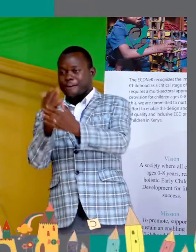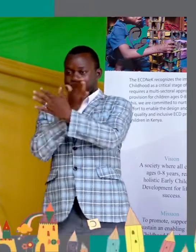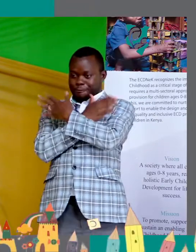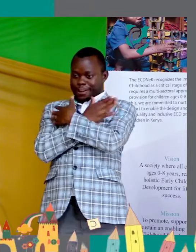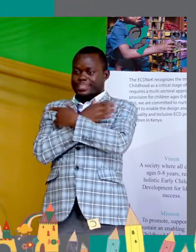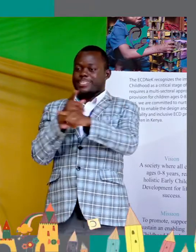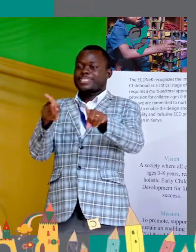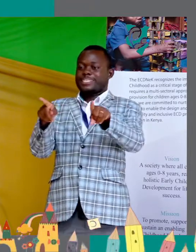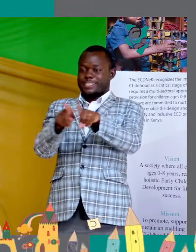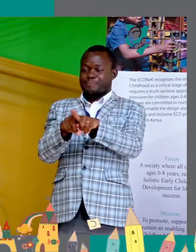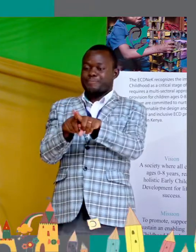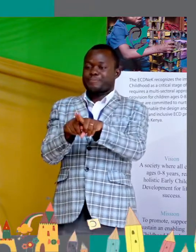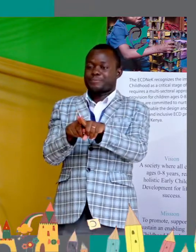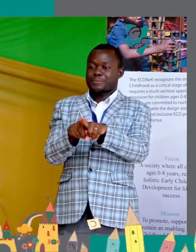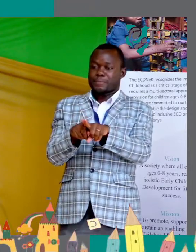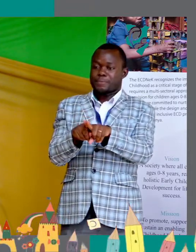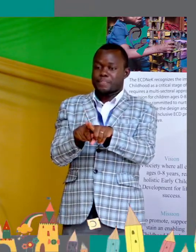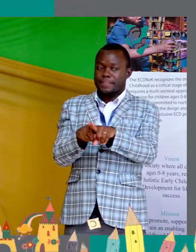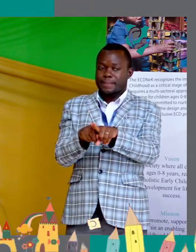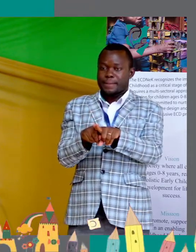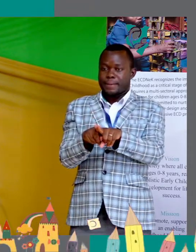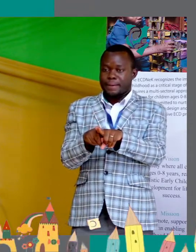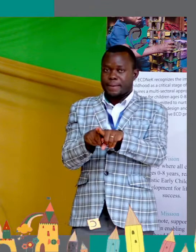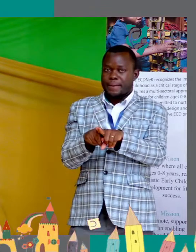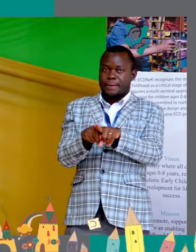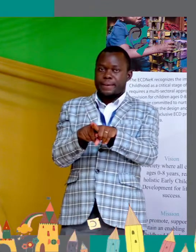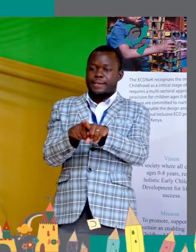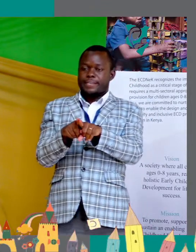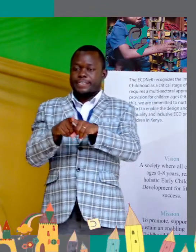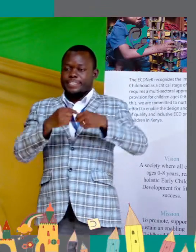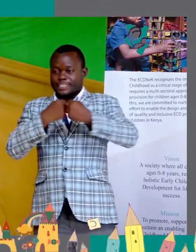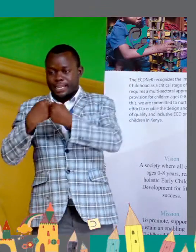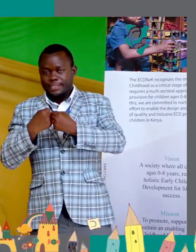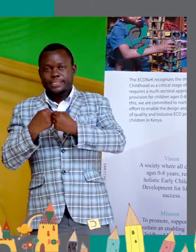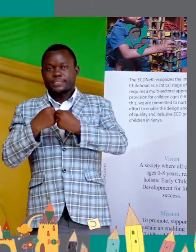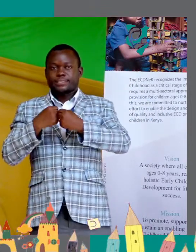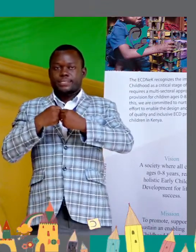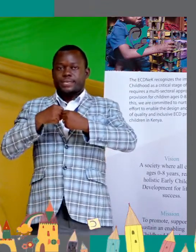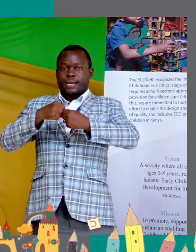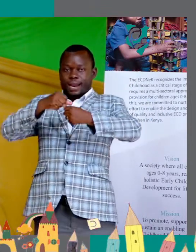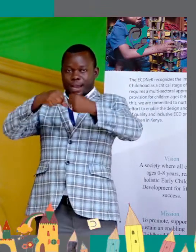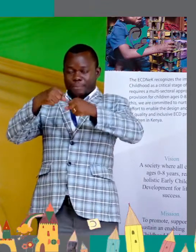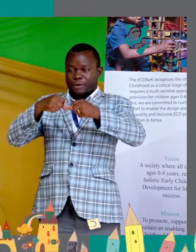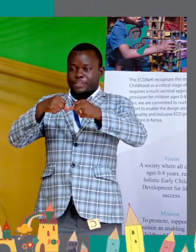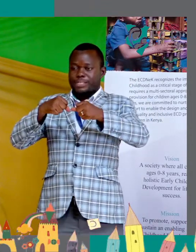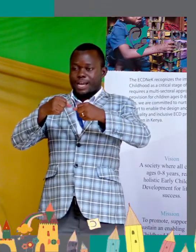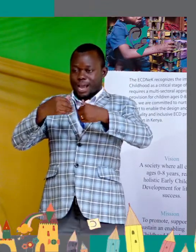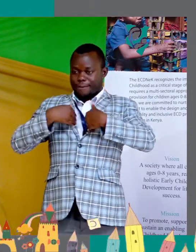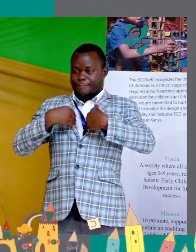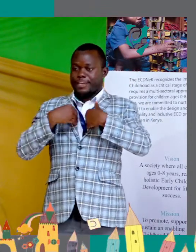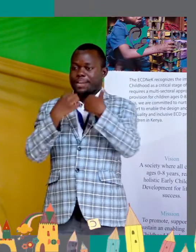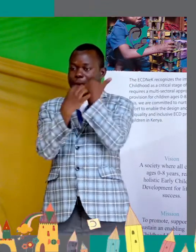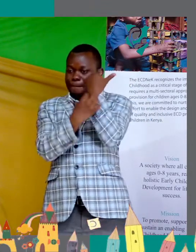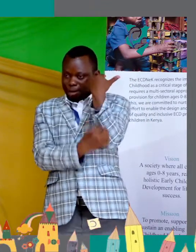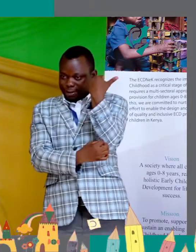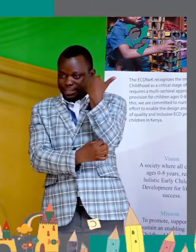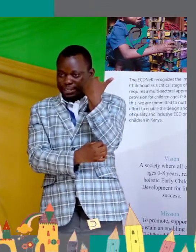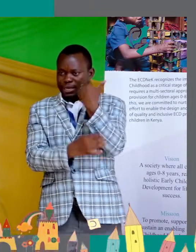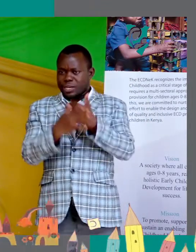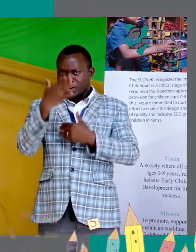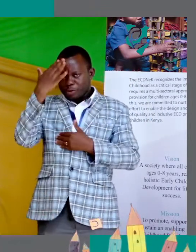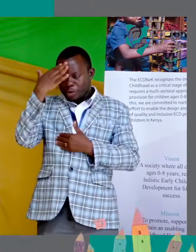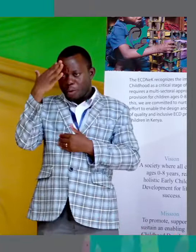course, the challenges around exposure to poverty. Many caregivers lost their sources